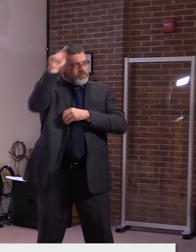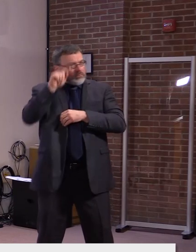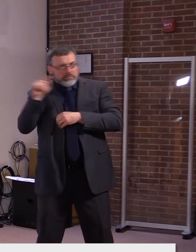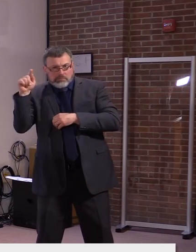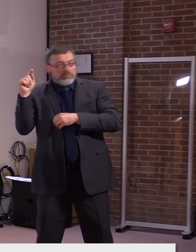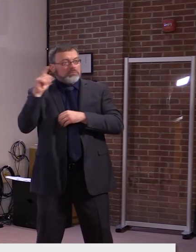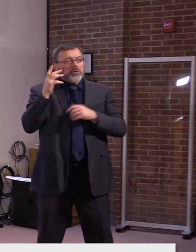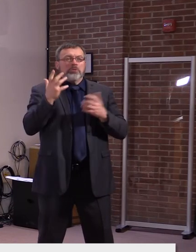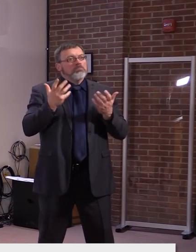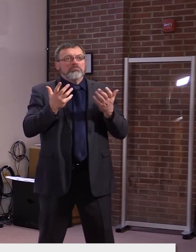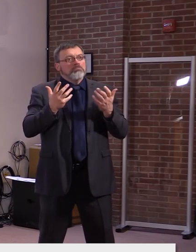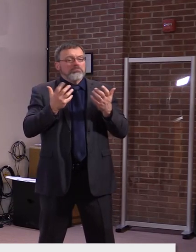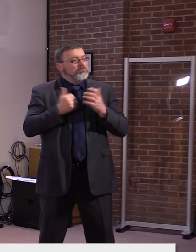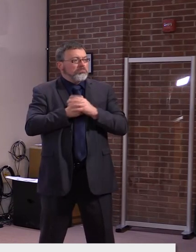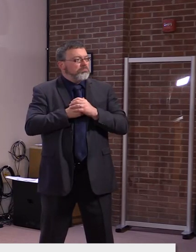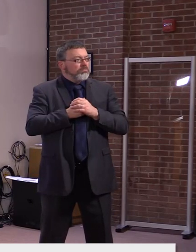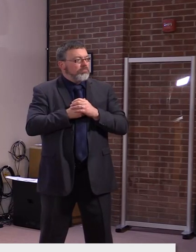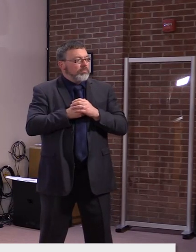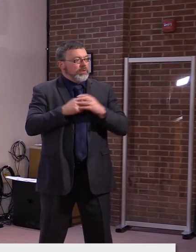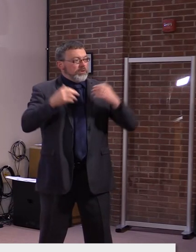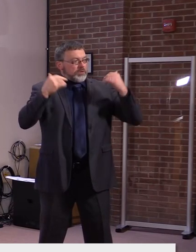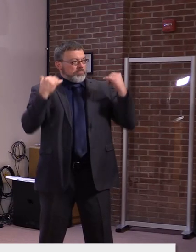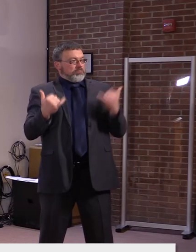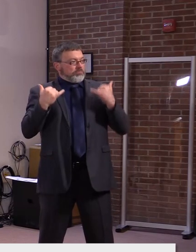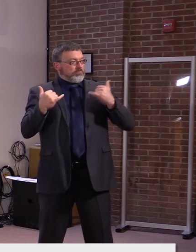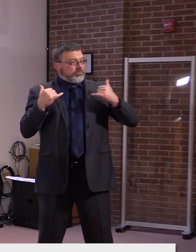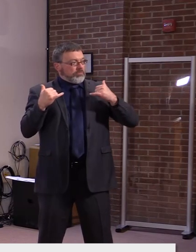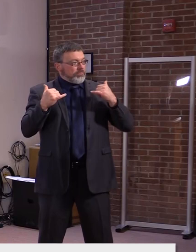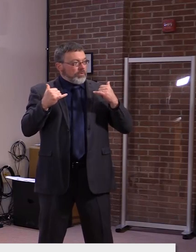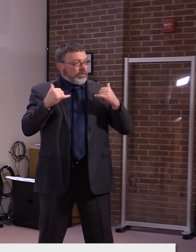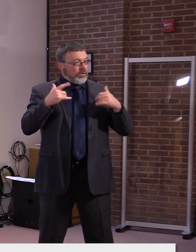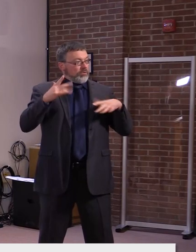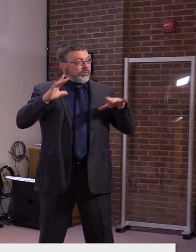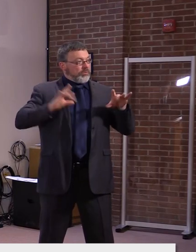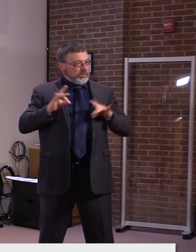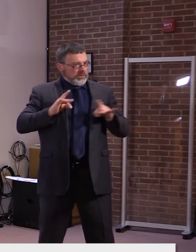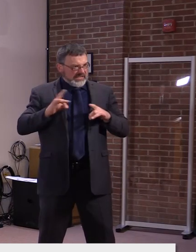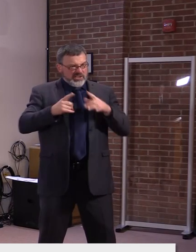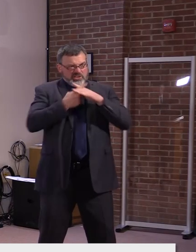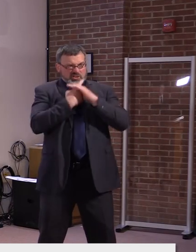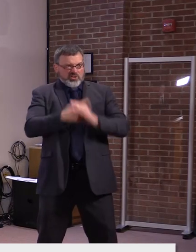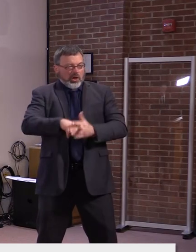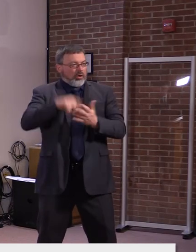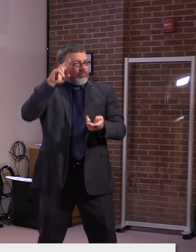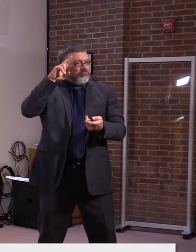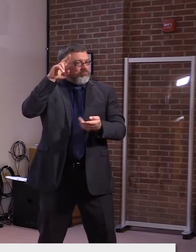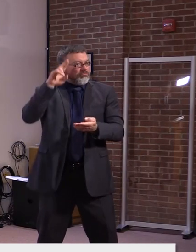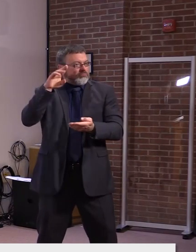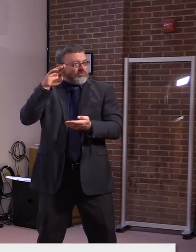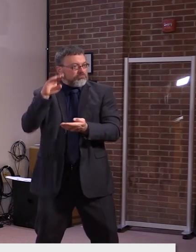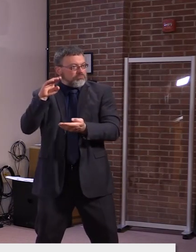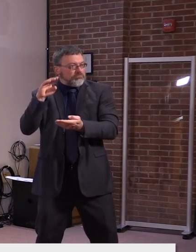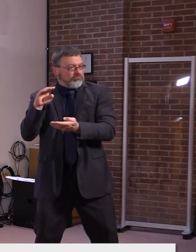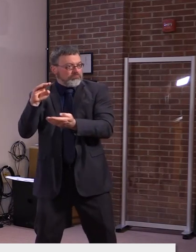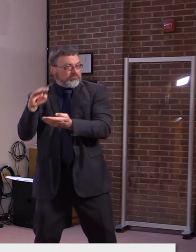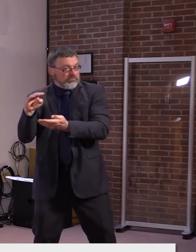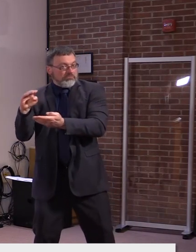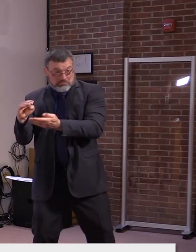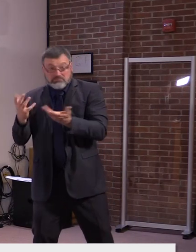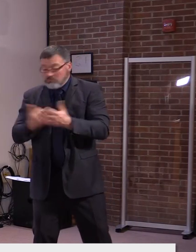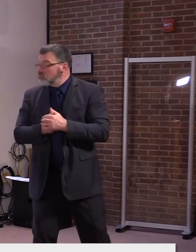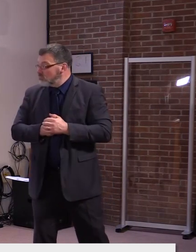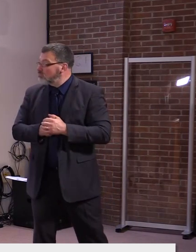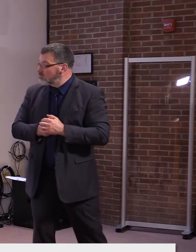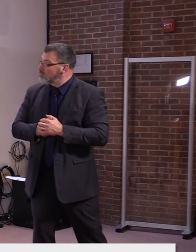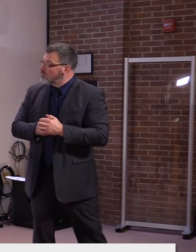for the most part across the country, cases have been receding in all regions. When you look at New England, we see here on the next slide